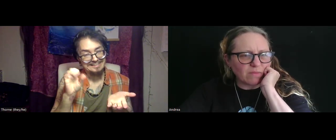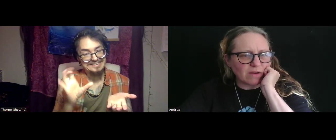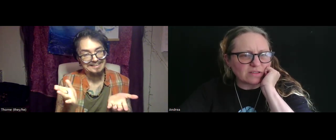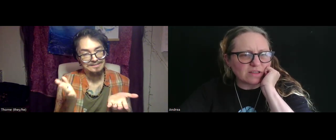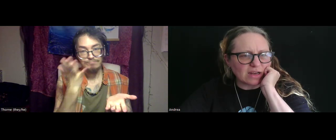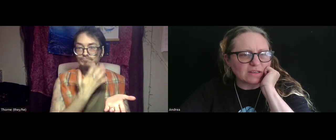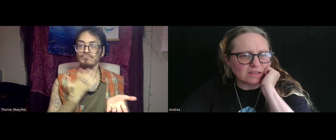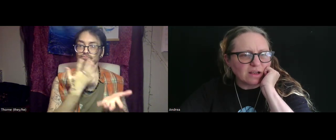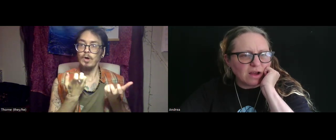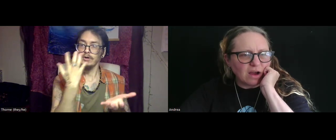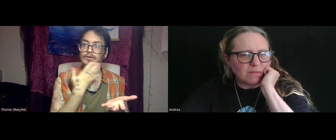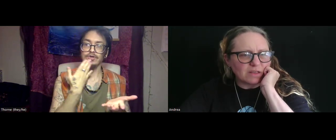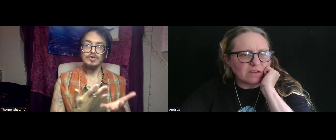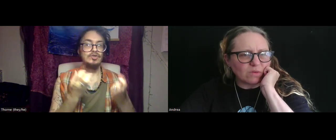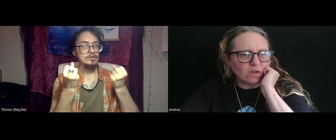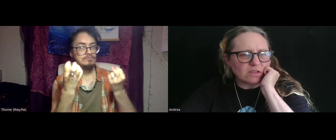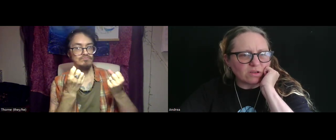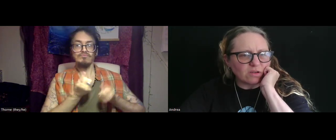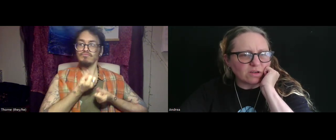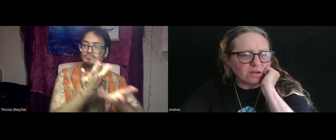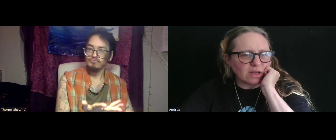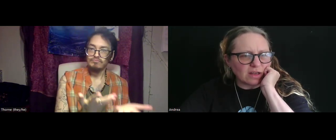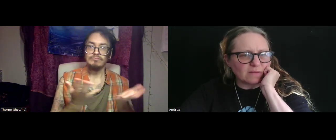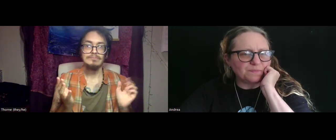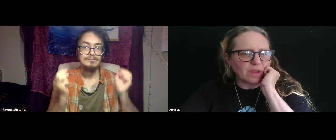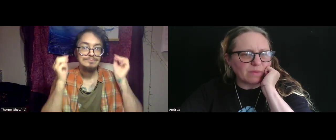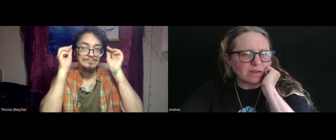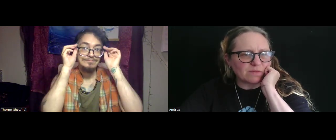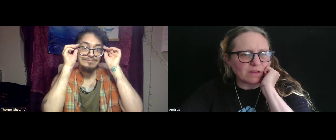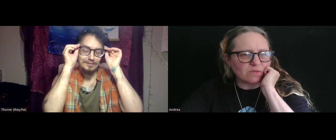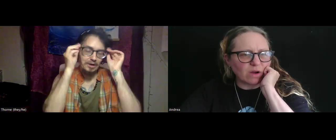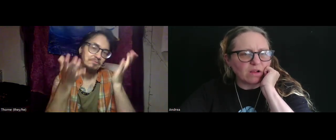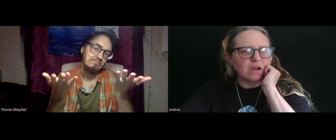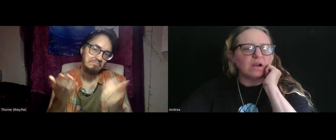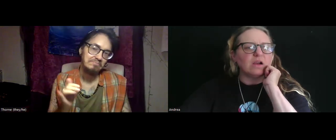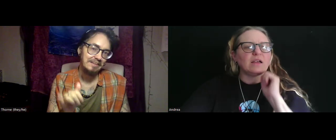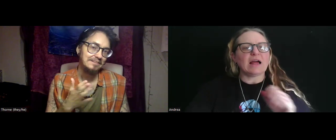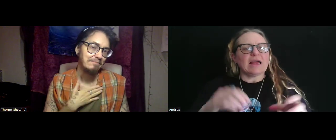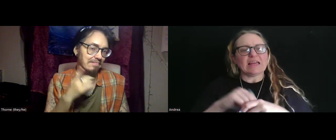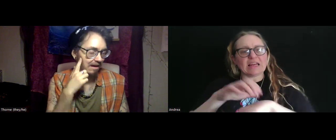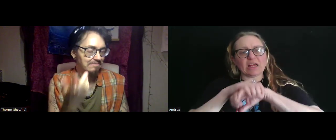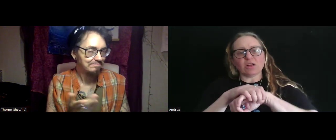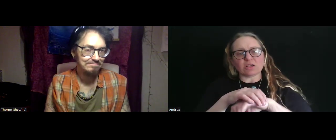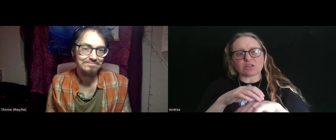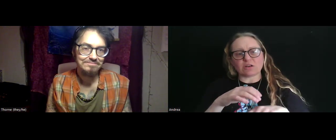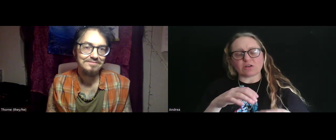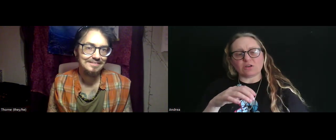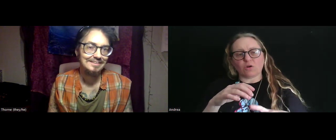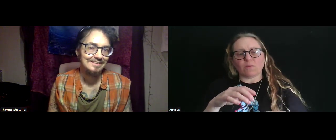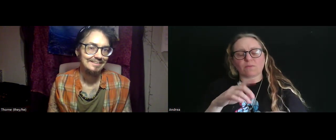about aesthetics. It wants to look good and be expressed well. Yeah. In English,